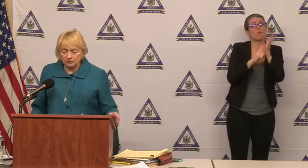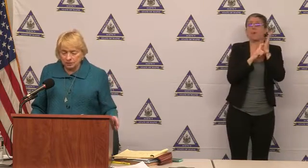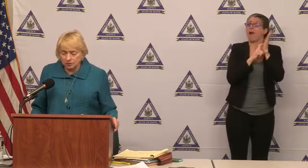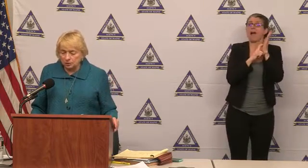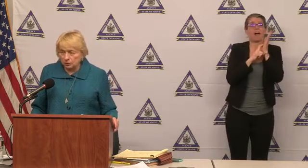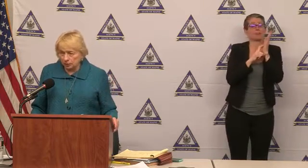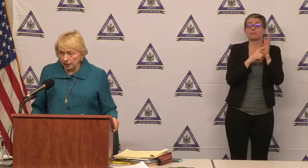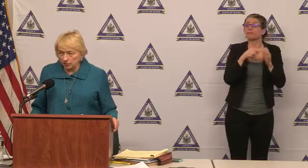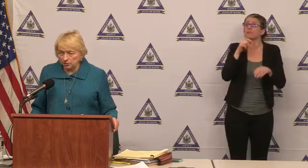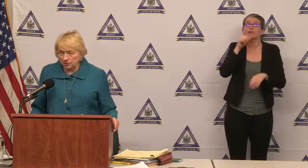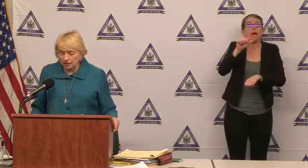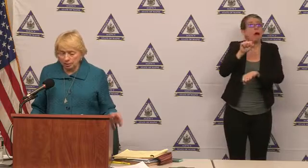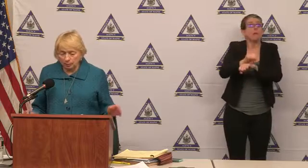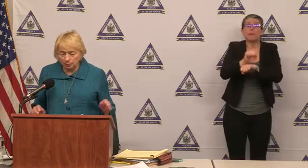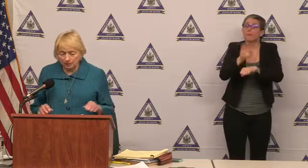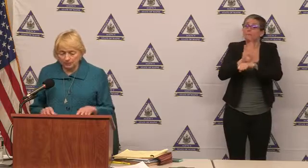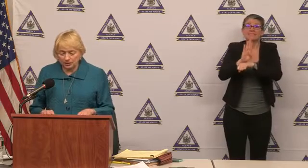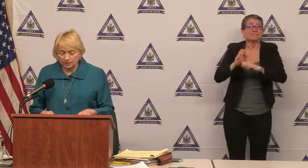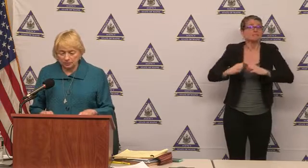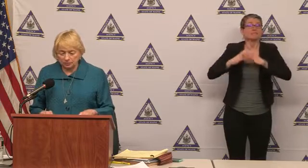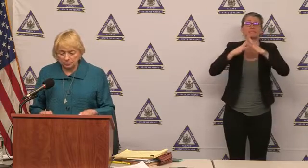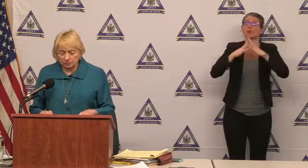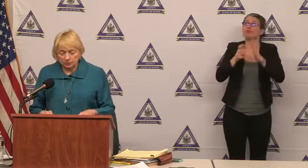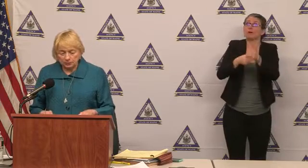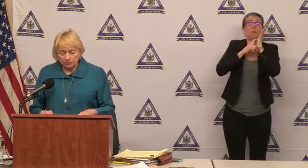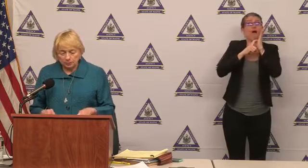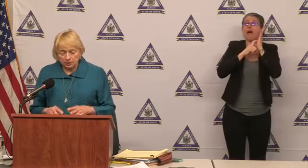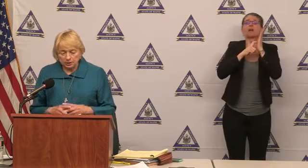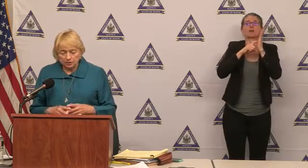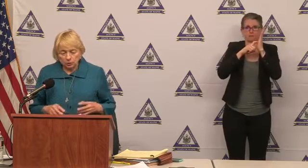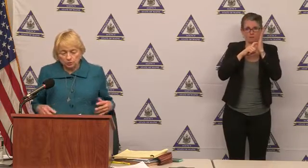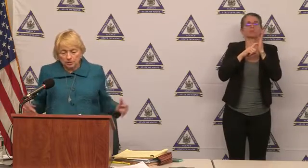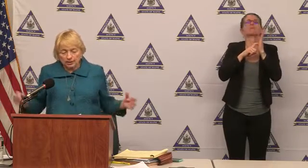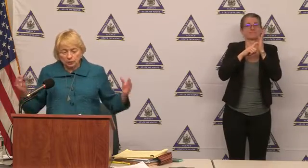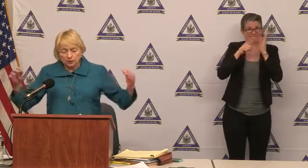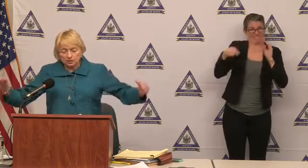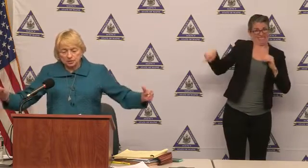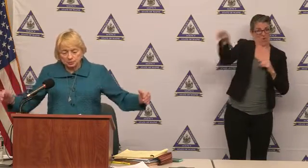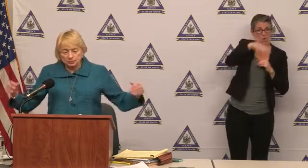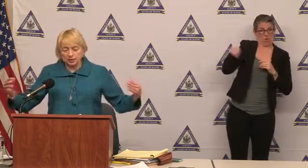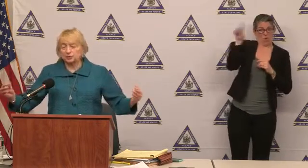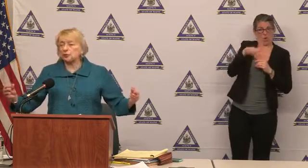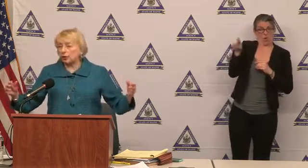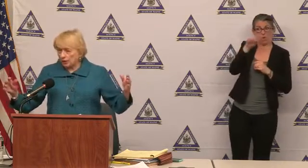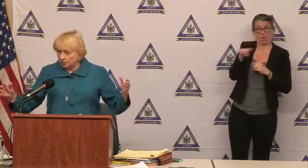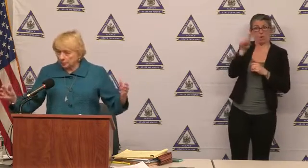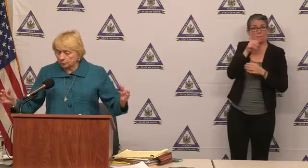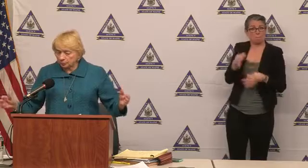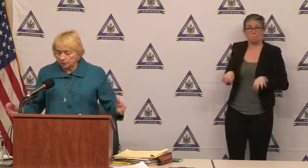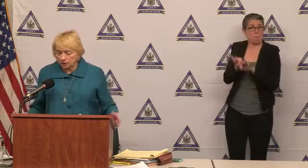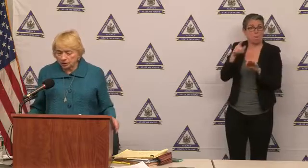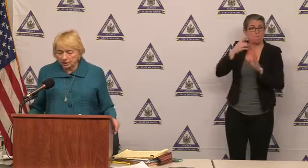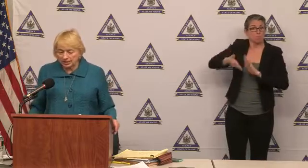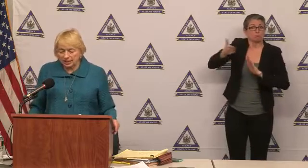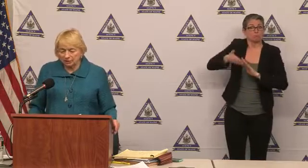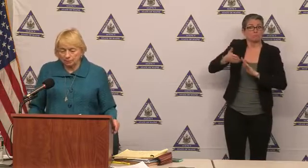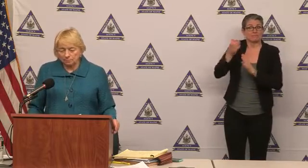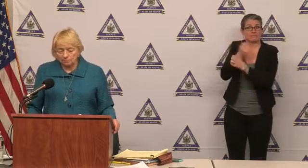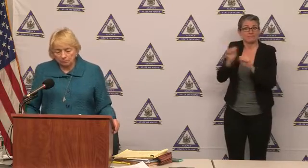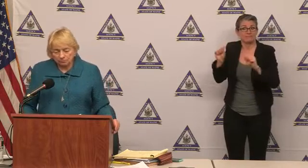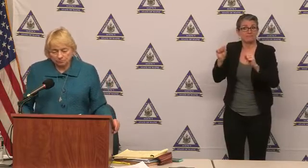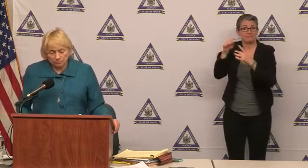their physical locations that are public-facing, meaning those that allow customer, vendor, or other in-person